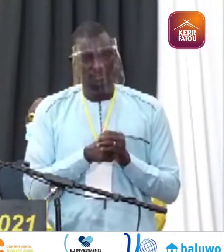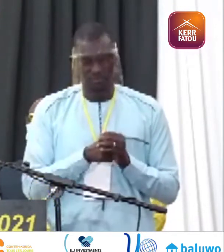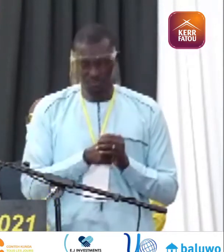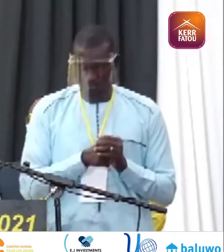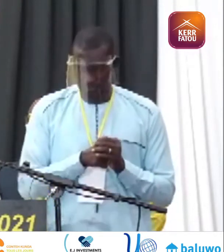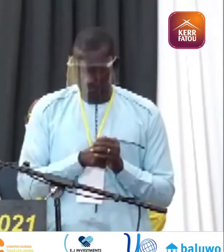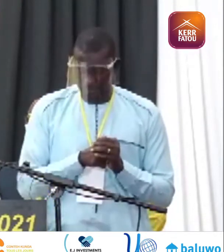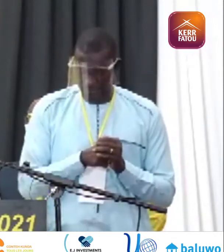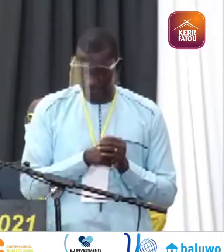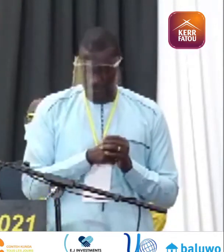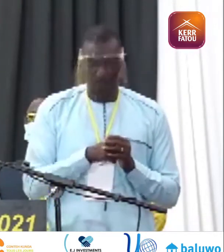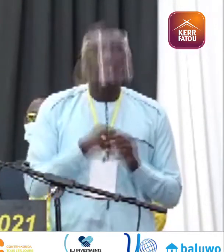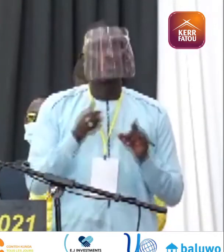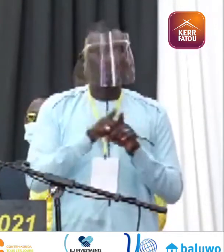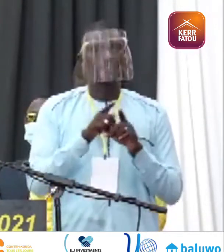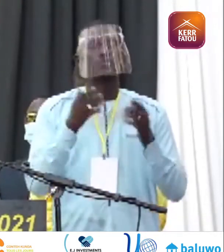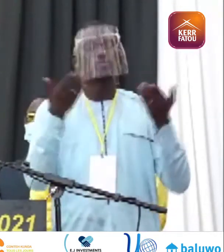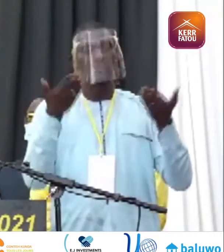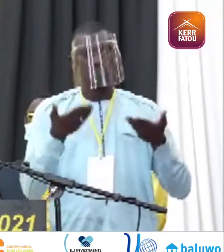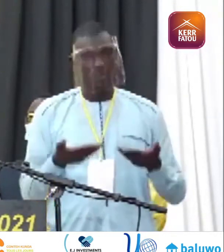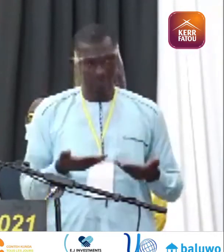was the welcome